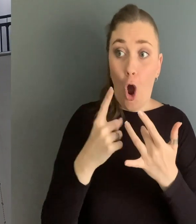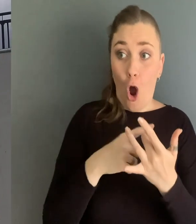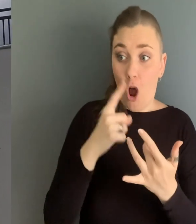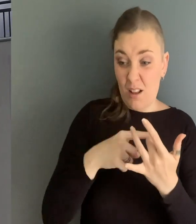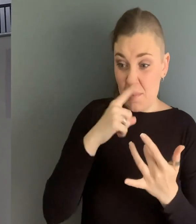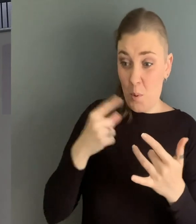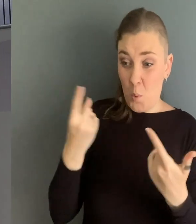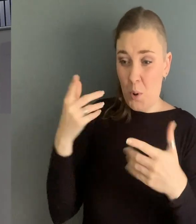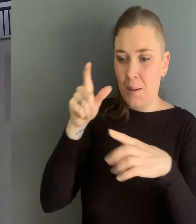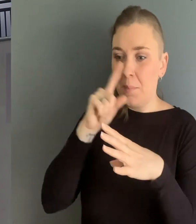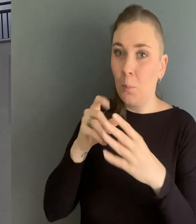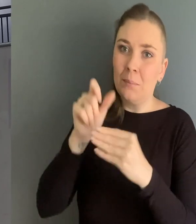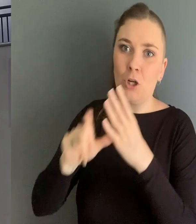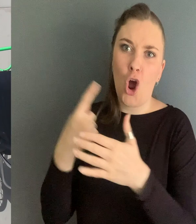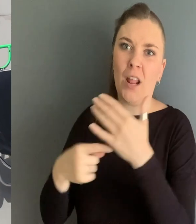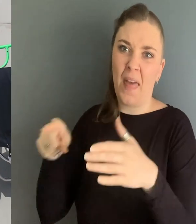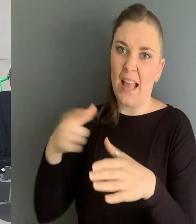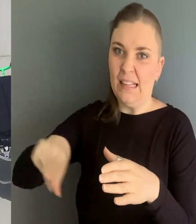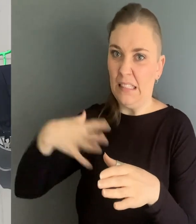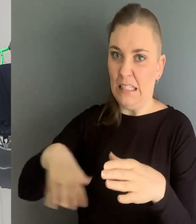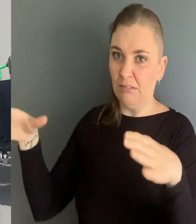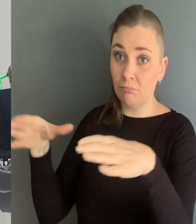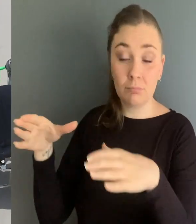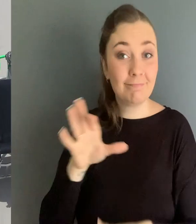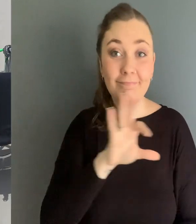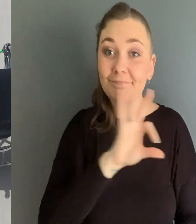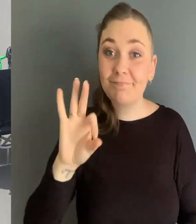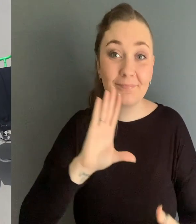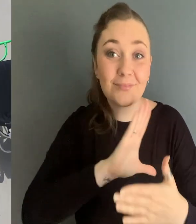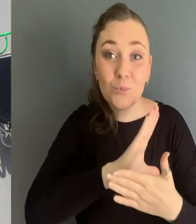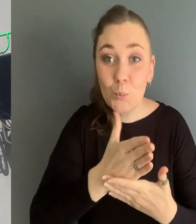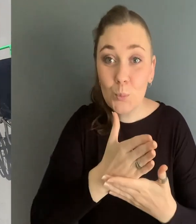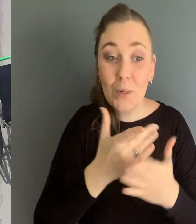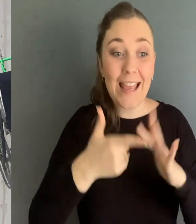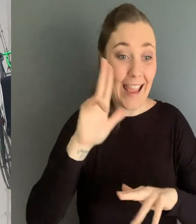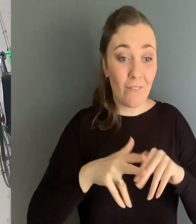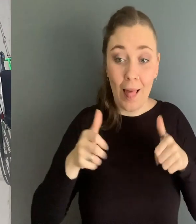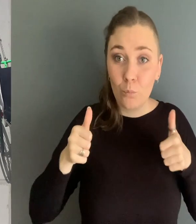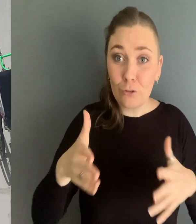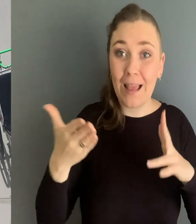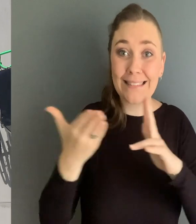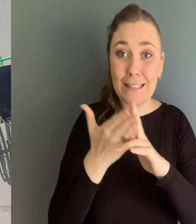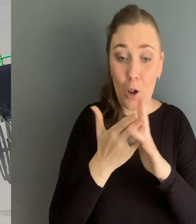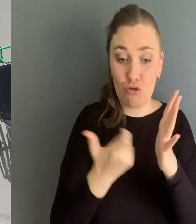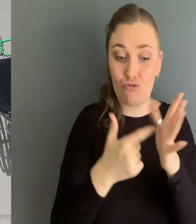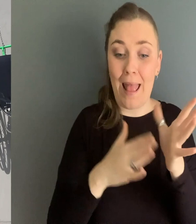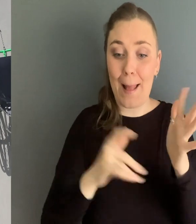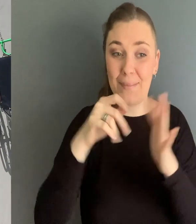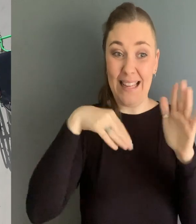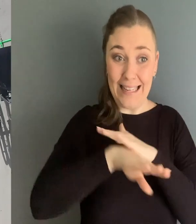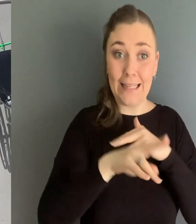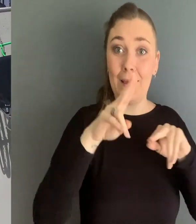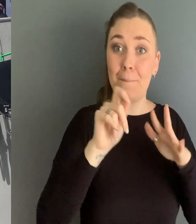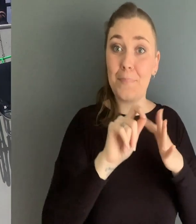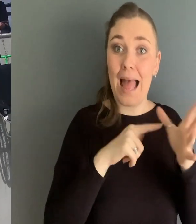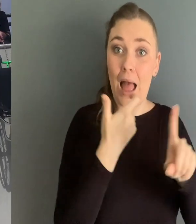people with disabilities need and that's not the case at all if we installed wheelchair accessible ramps to the main features of the park not only